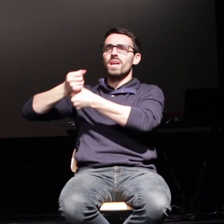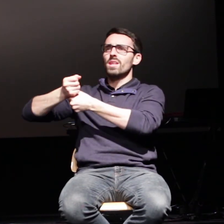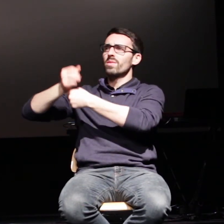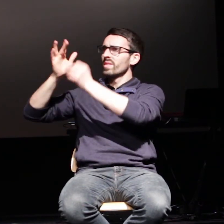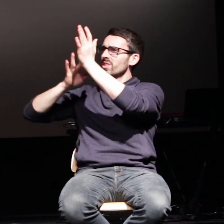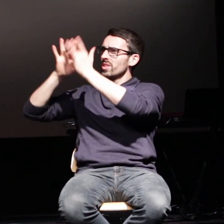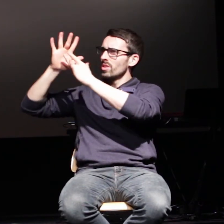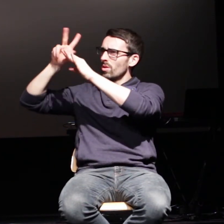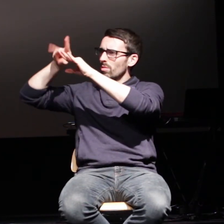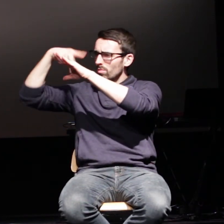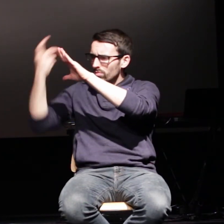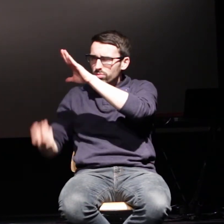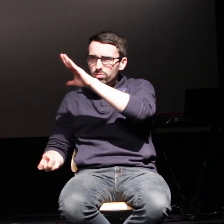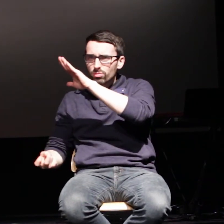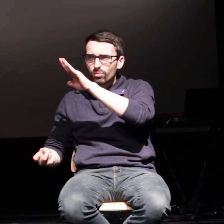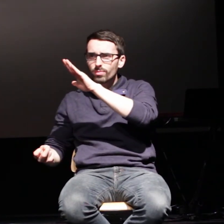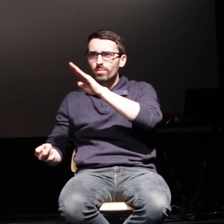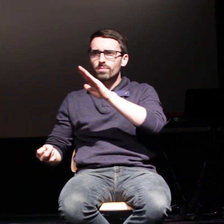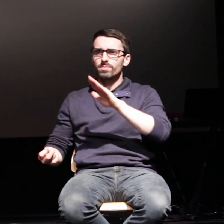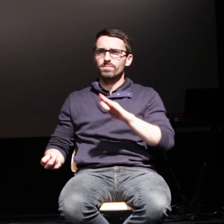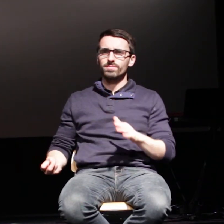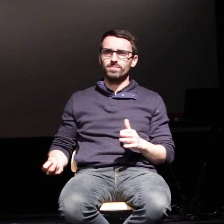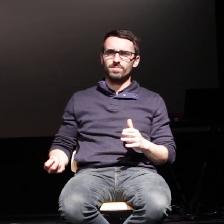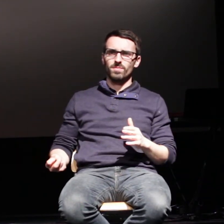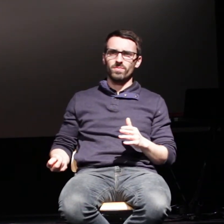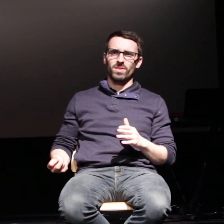life totally surrendered to him. That's the goal of healing.